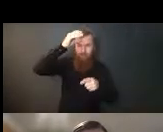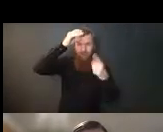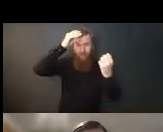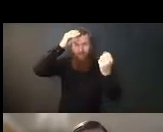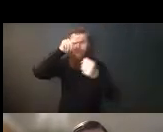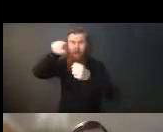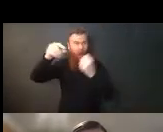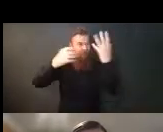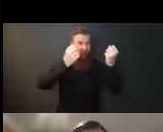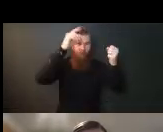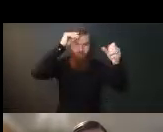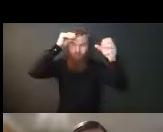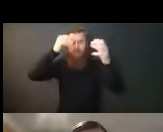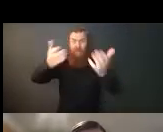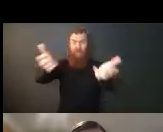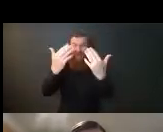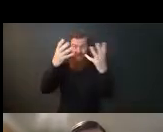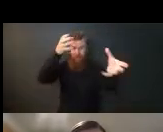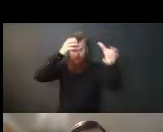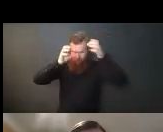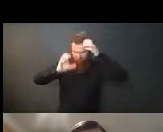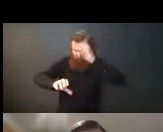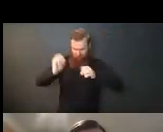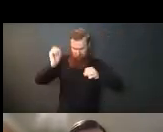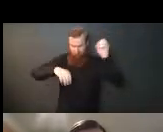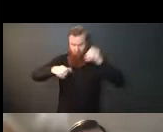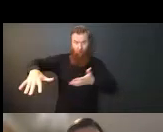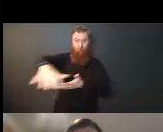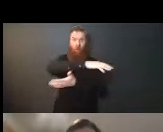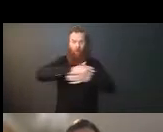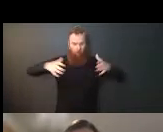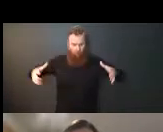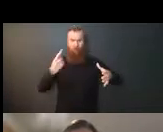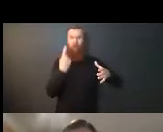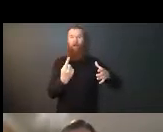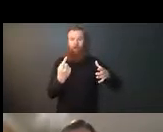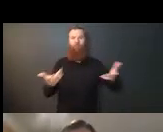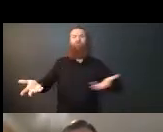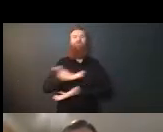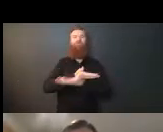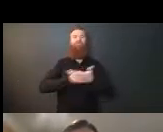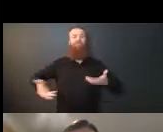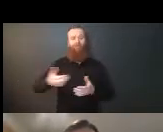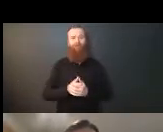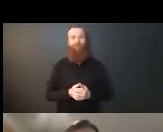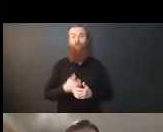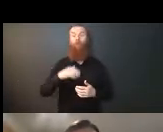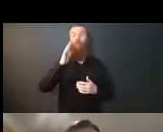one place. So that's sort of the framing, and I'll pass to Nafisa, I think, to introduce you to the